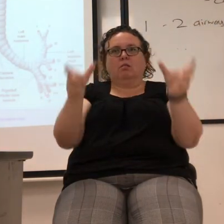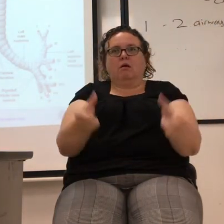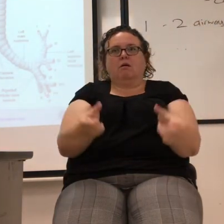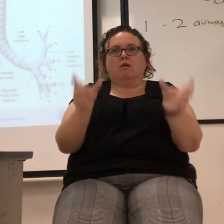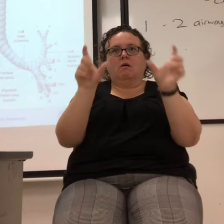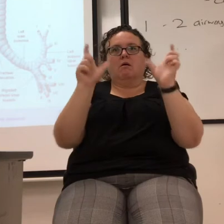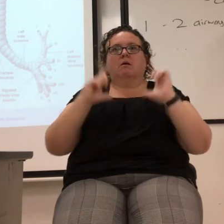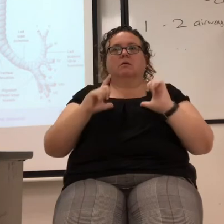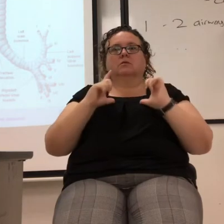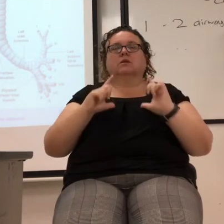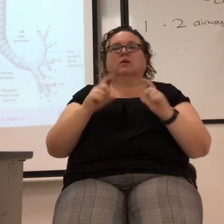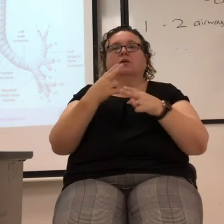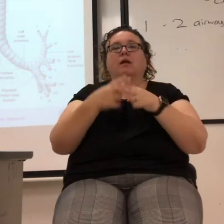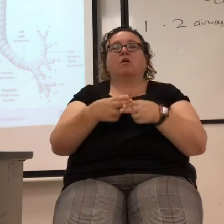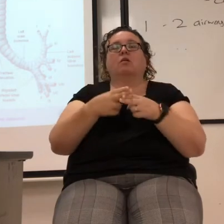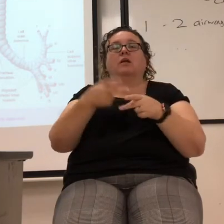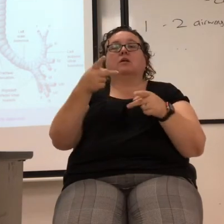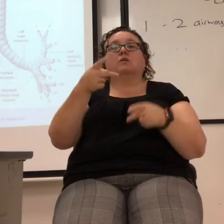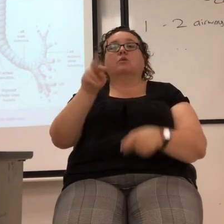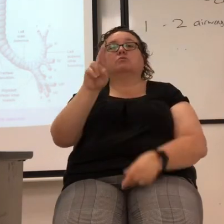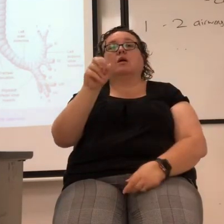We call it your primary bronchi,